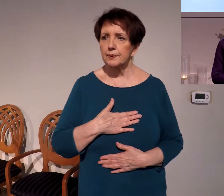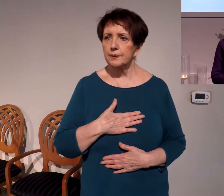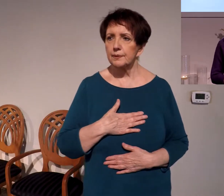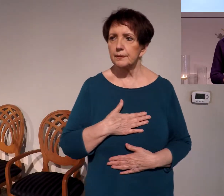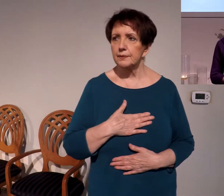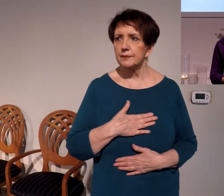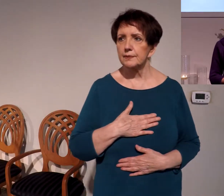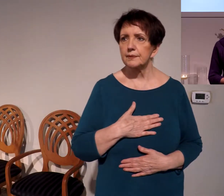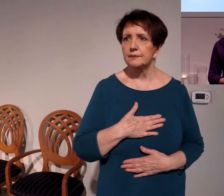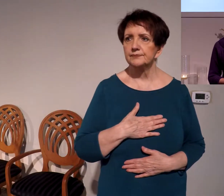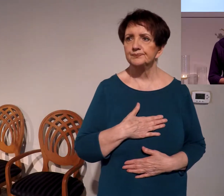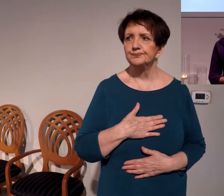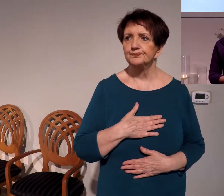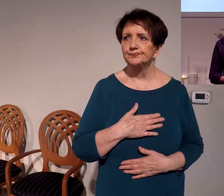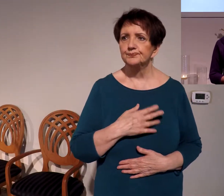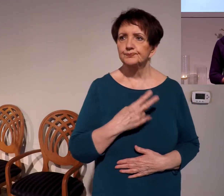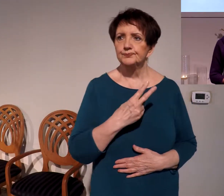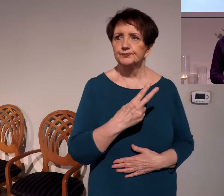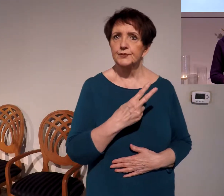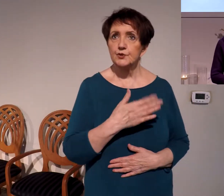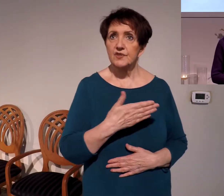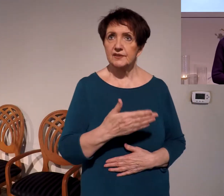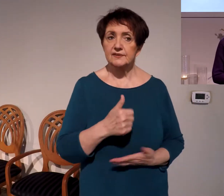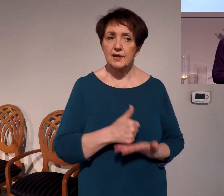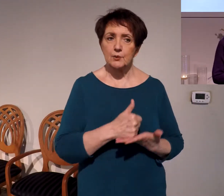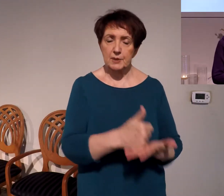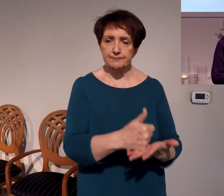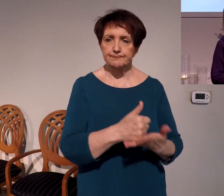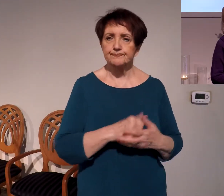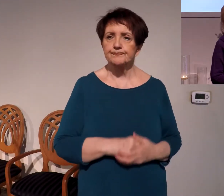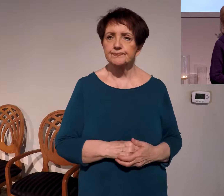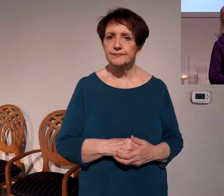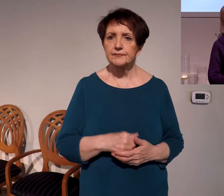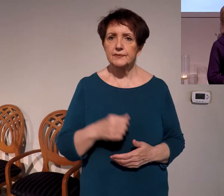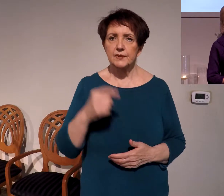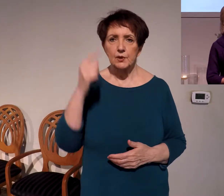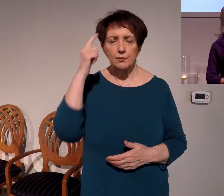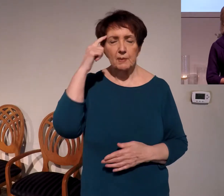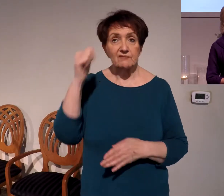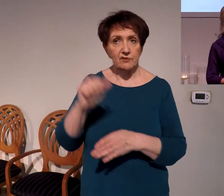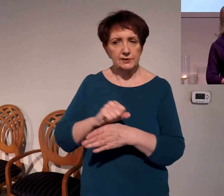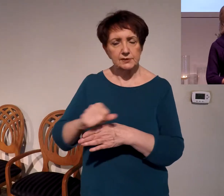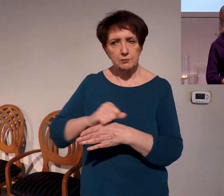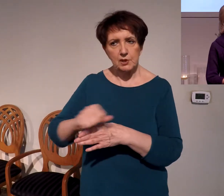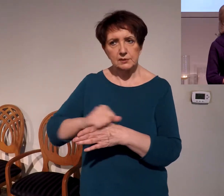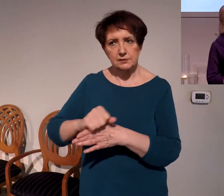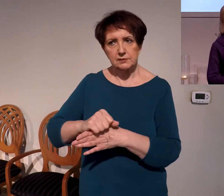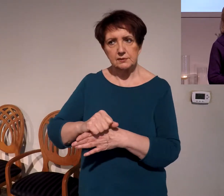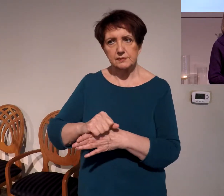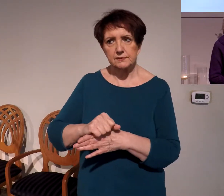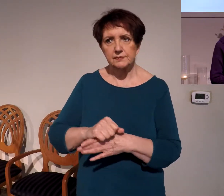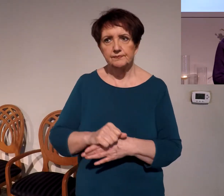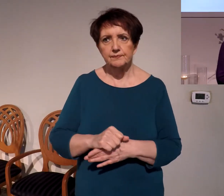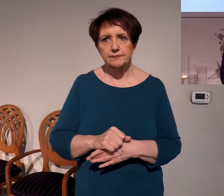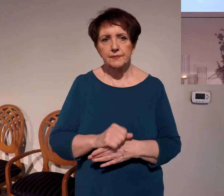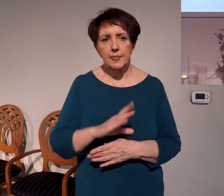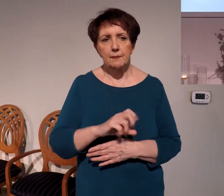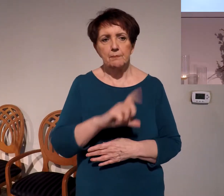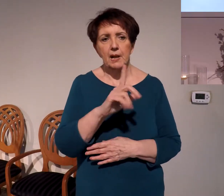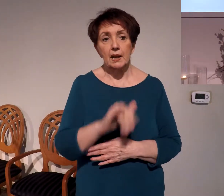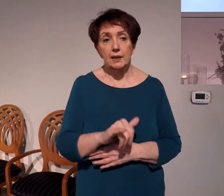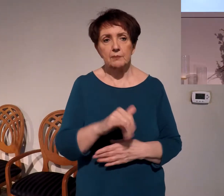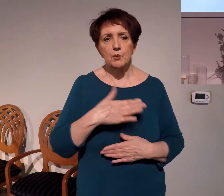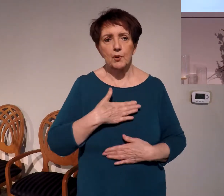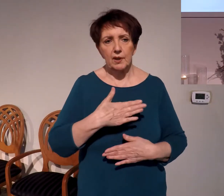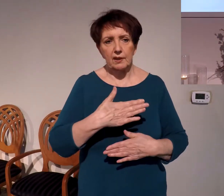a couple of things help this. That is our mindfulness practice. The belly breath brings